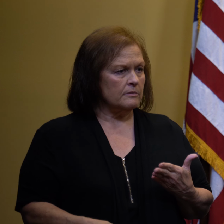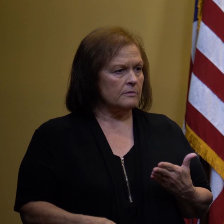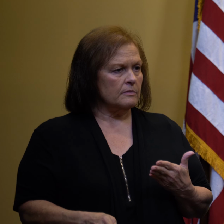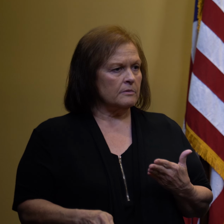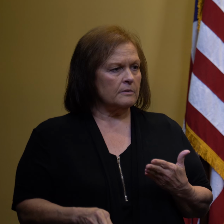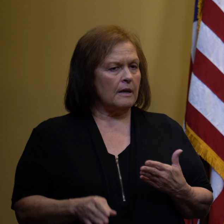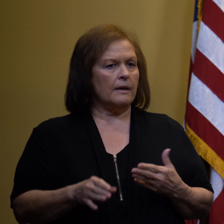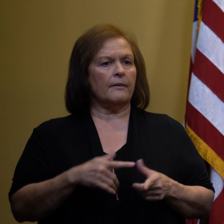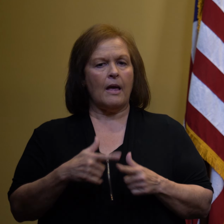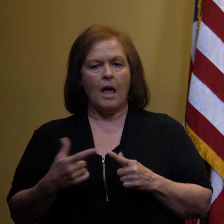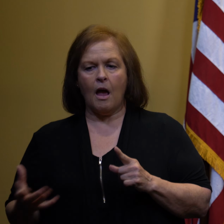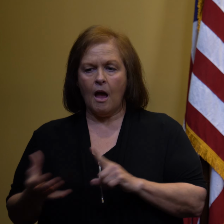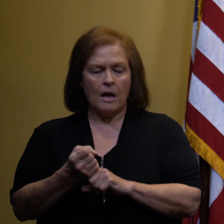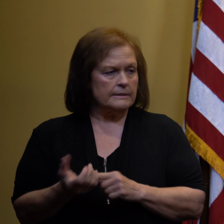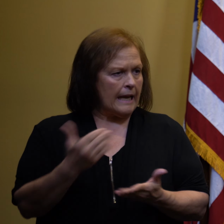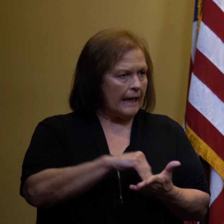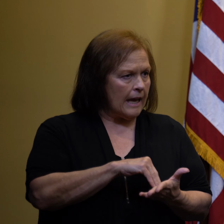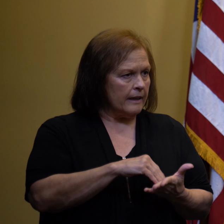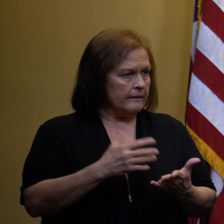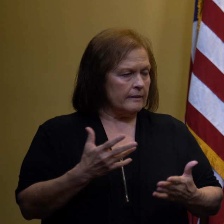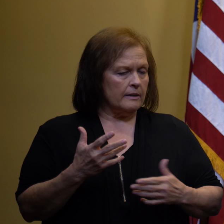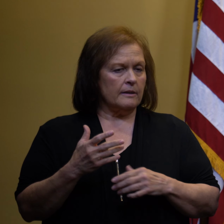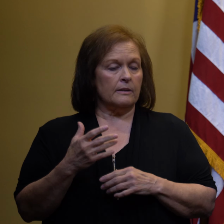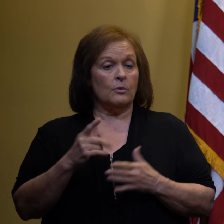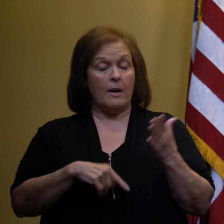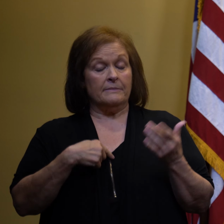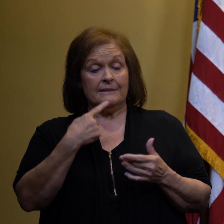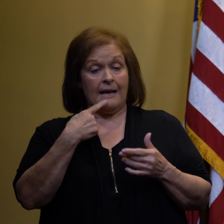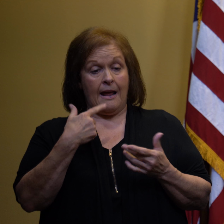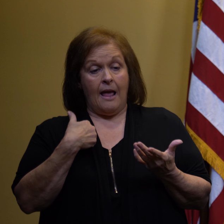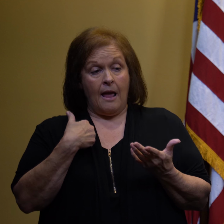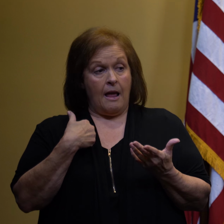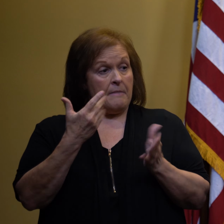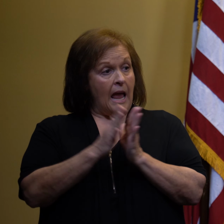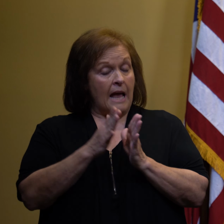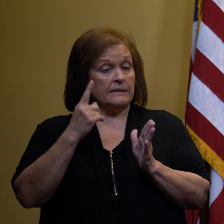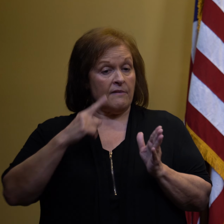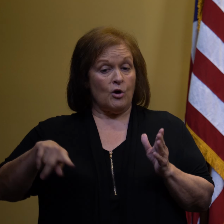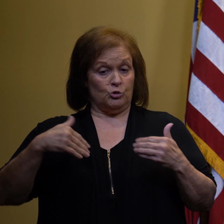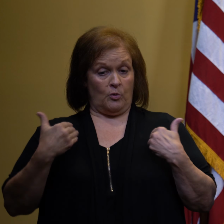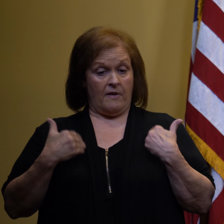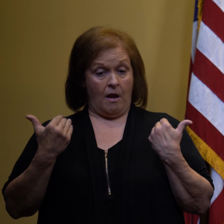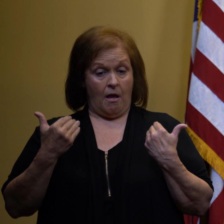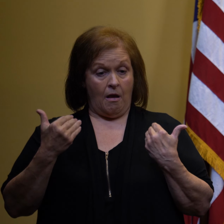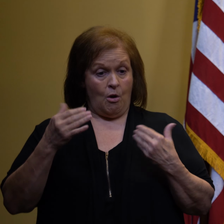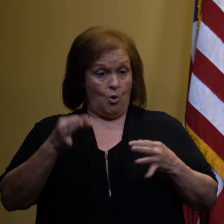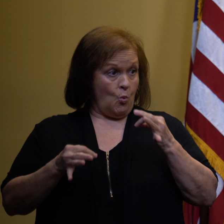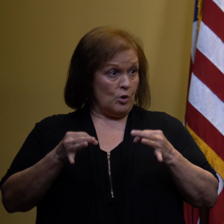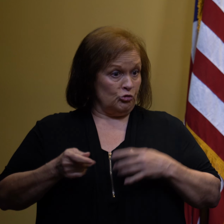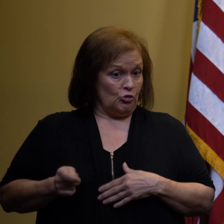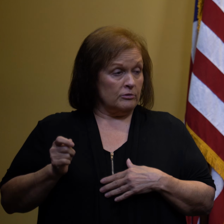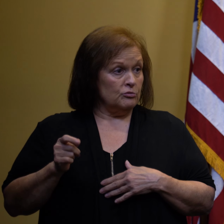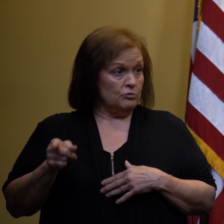and rearrested. So what I'm saying is that I'm asking for our juvenile court judges